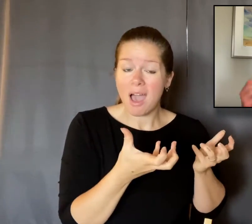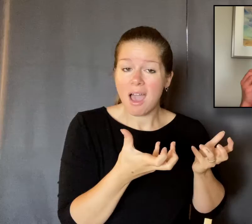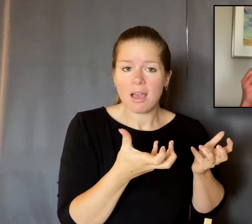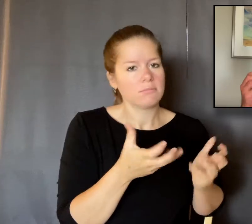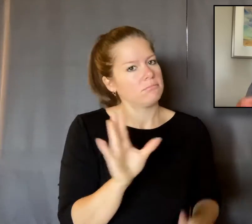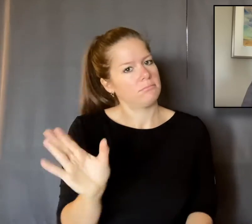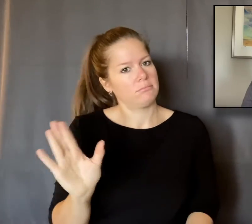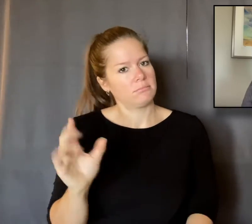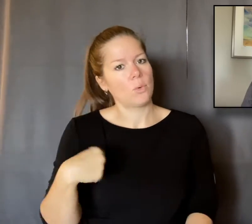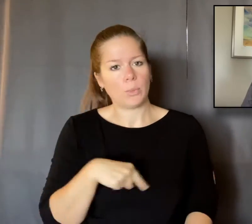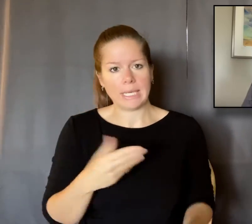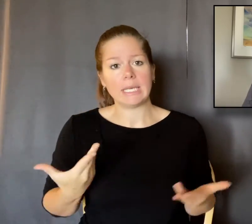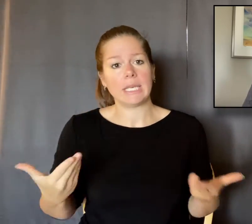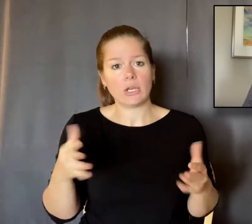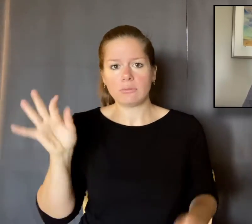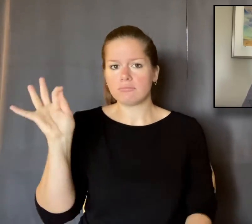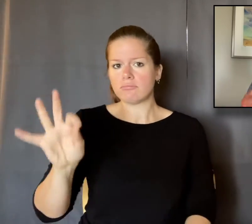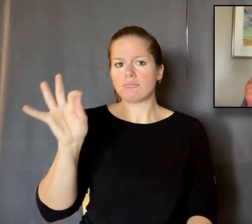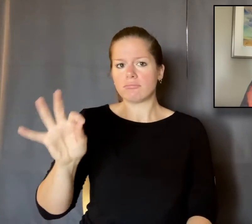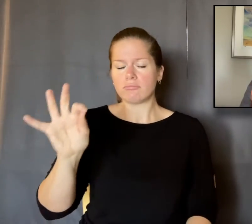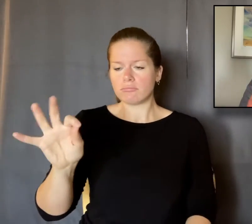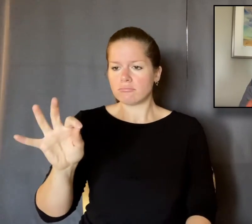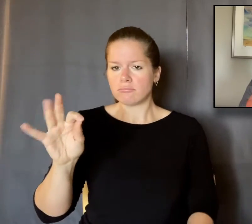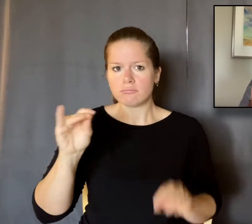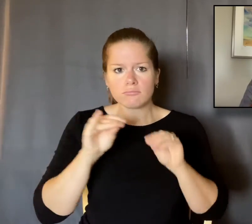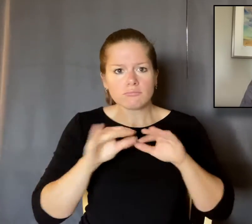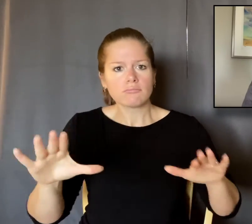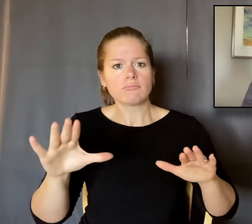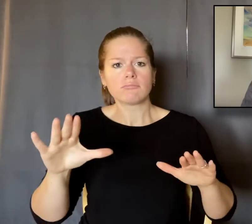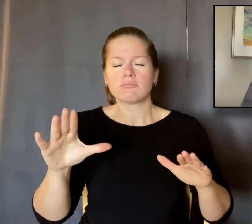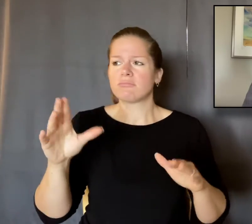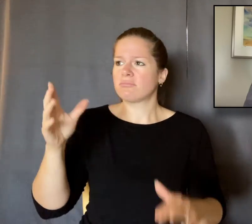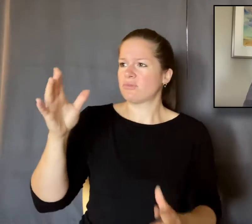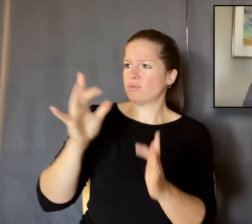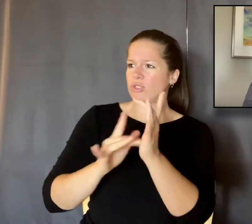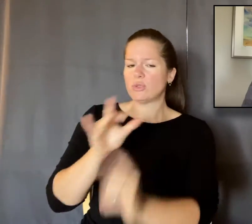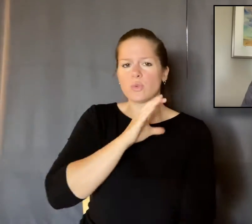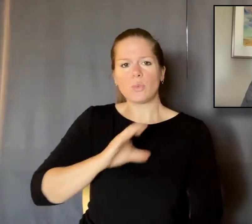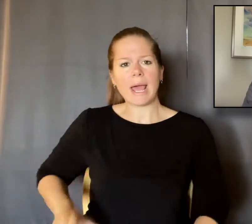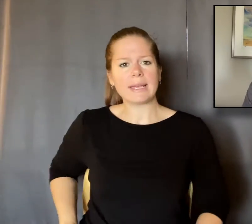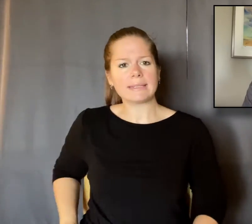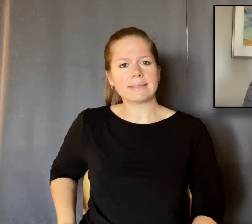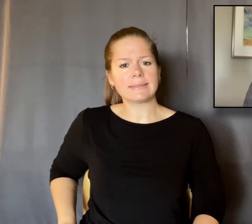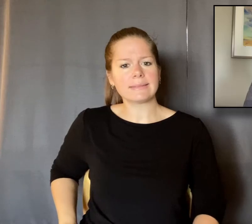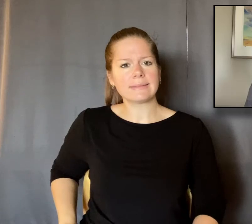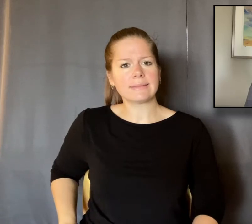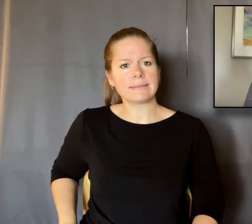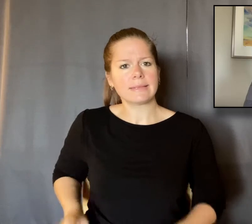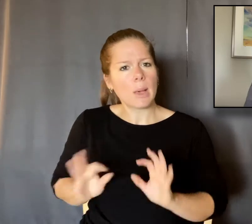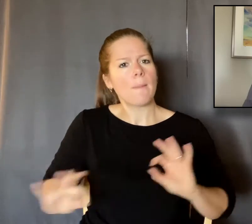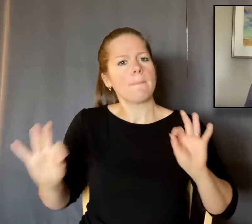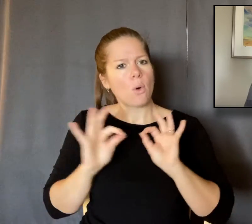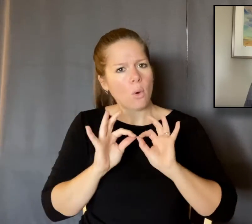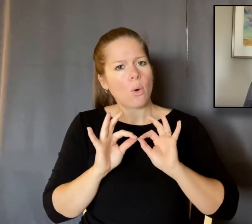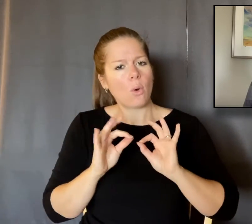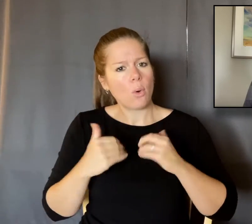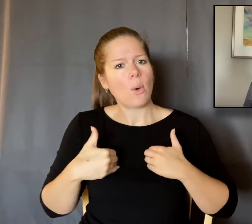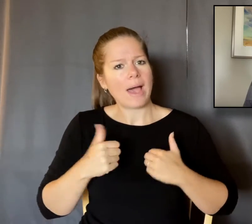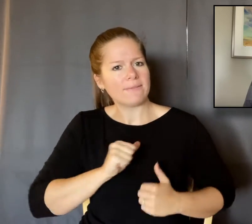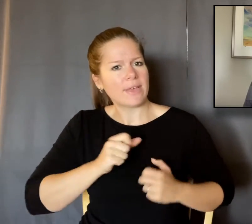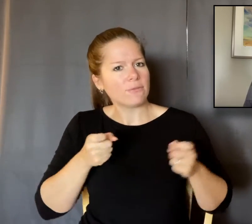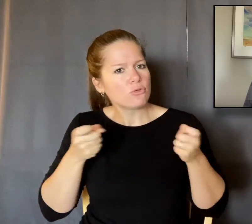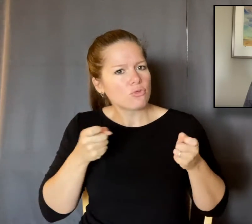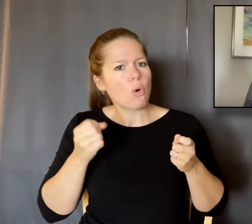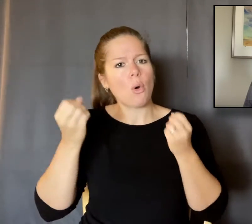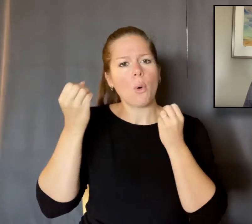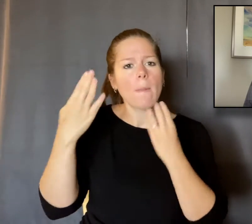to preach the righteousness of Christ, self-control, obedience, following after the way, this Nazarene who's